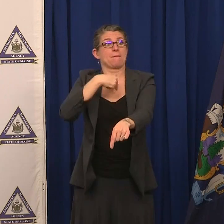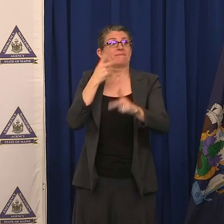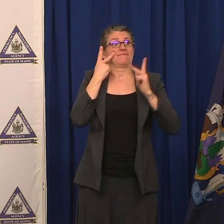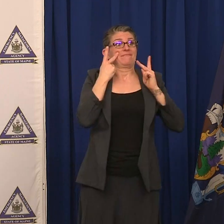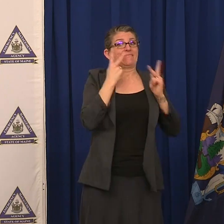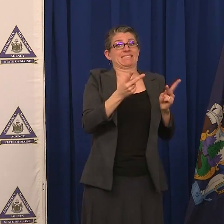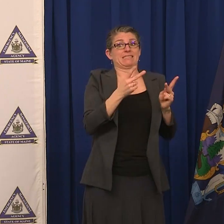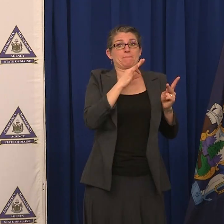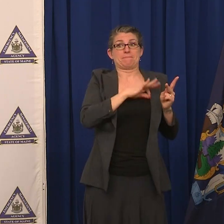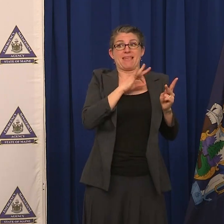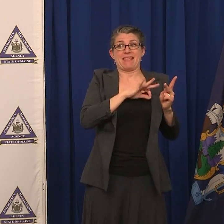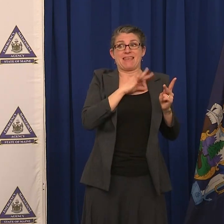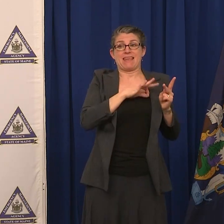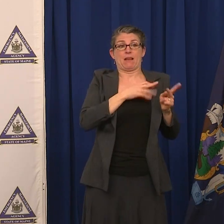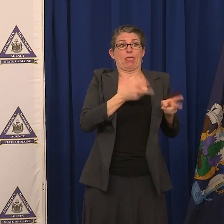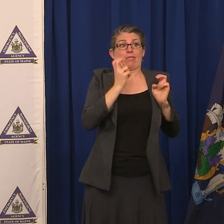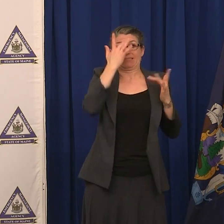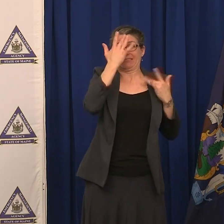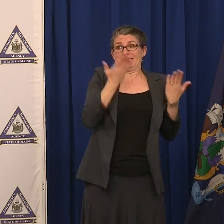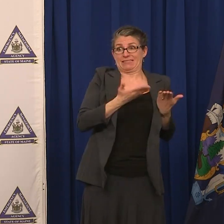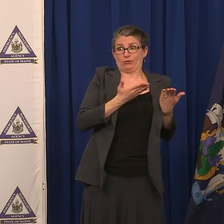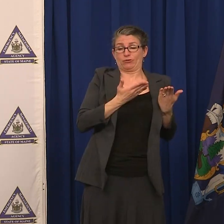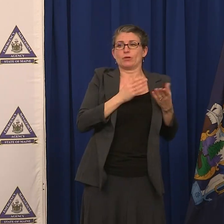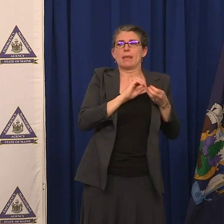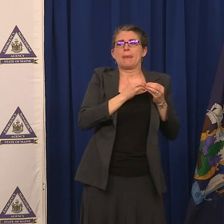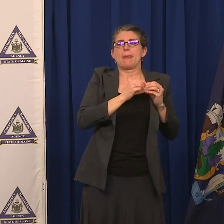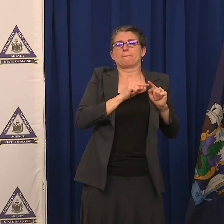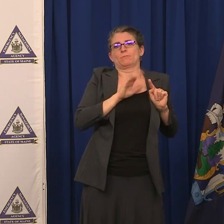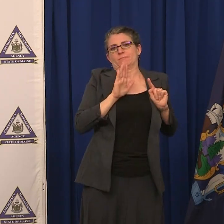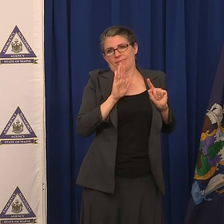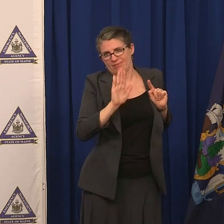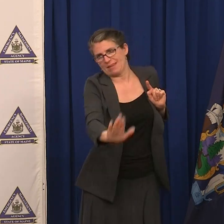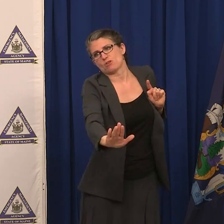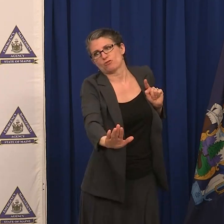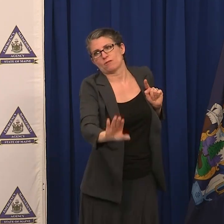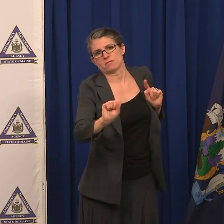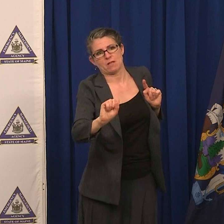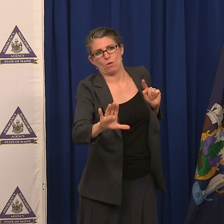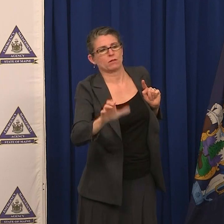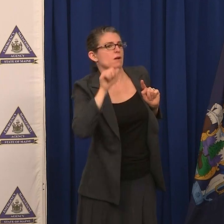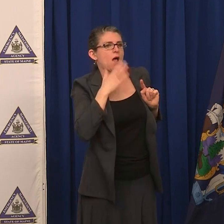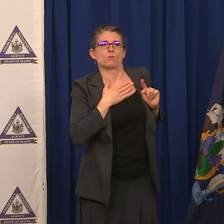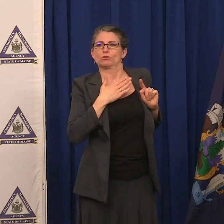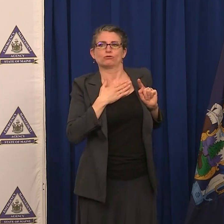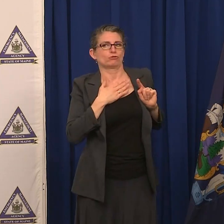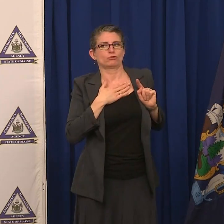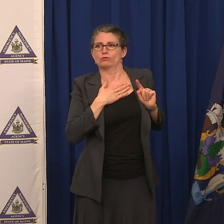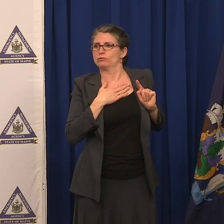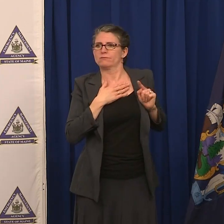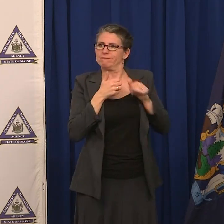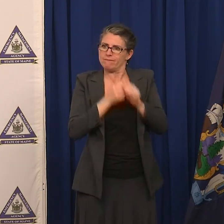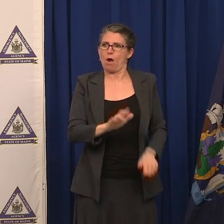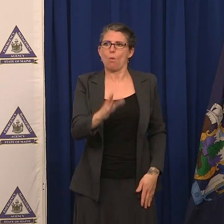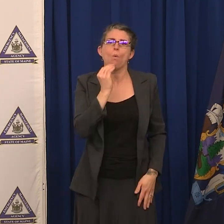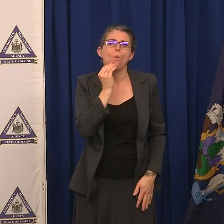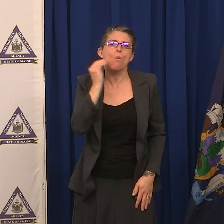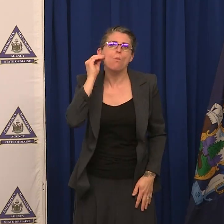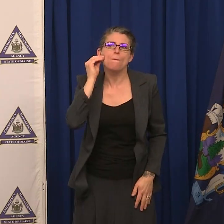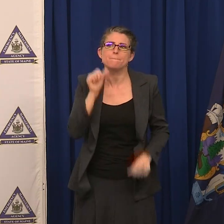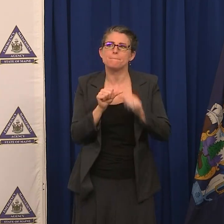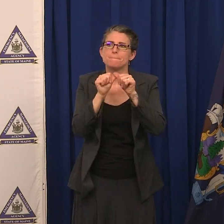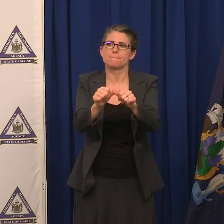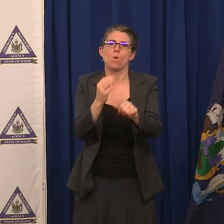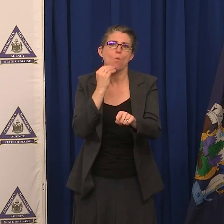state's health department. We do this to avoid double counting, but it's important to recognize that with a